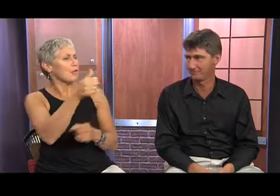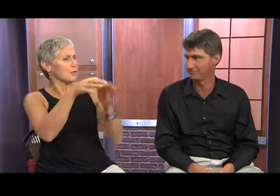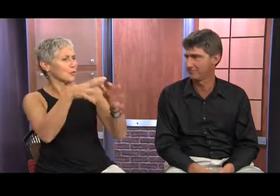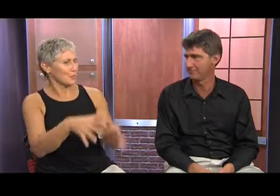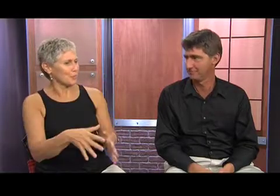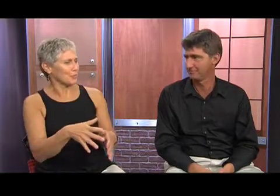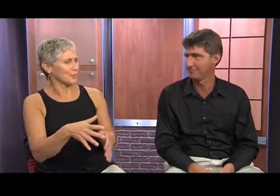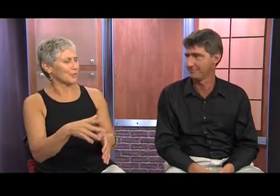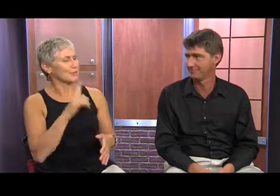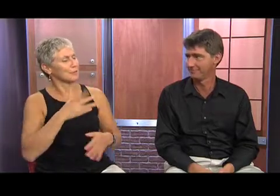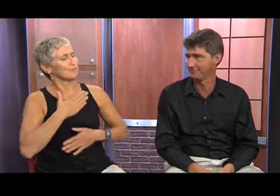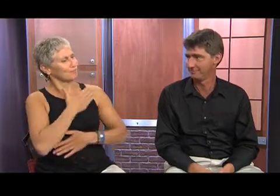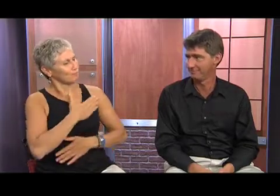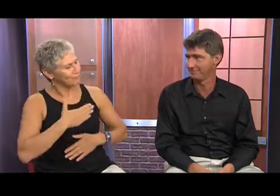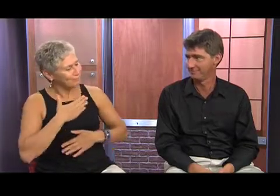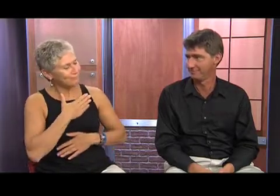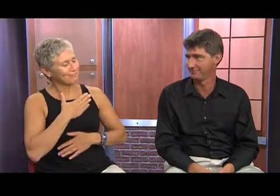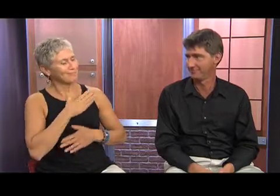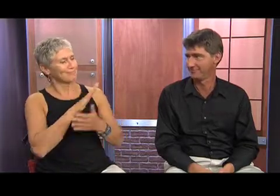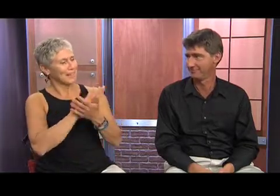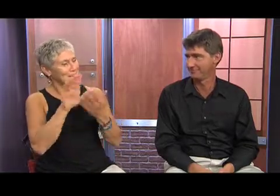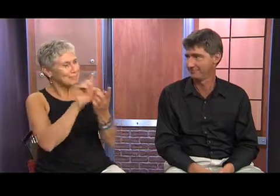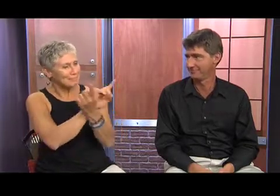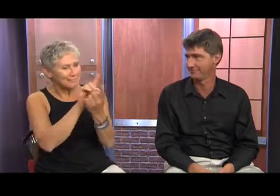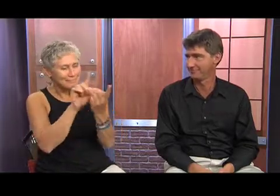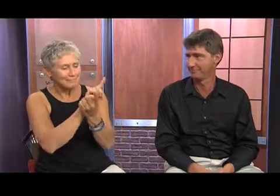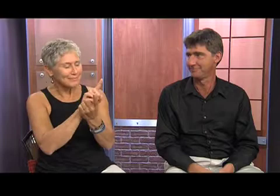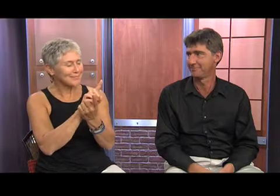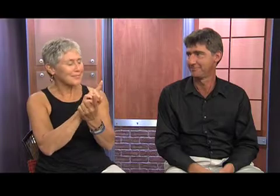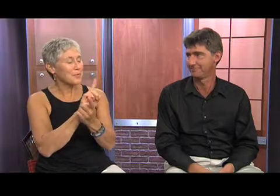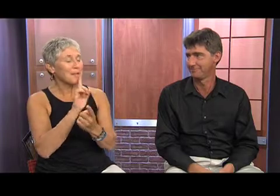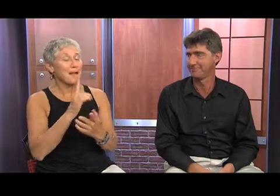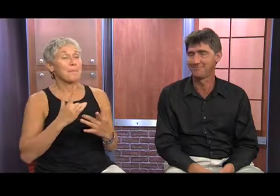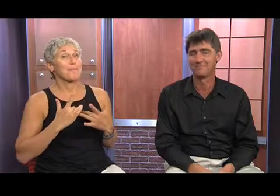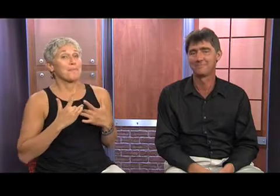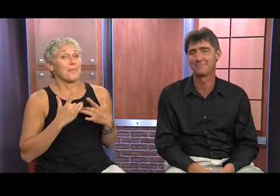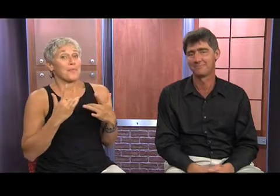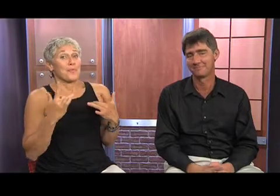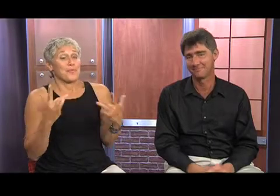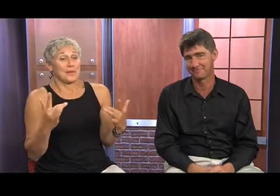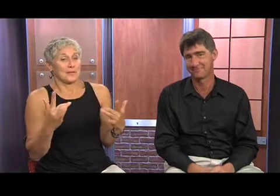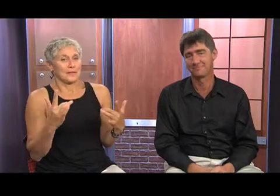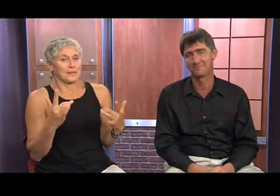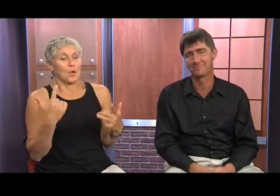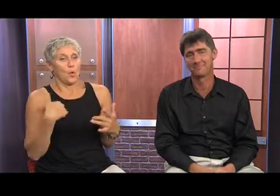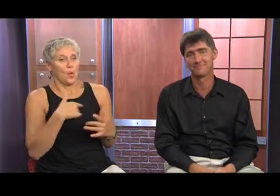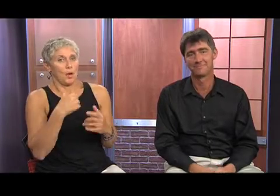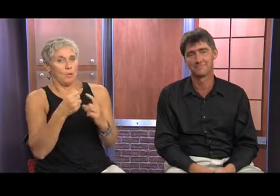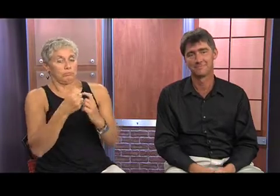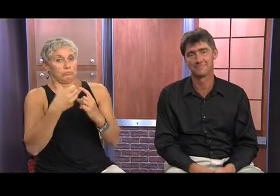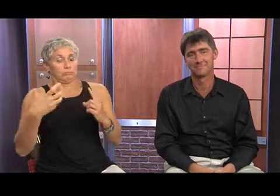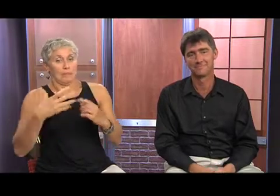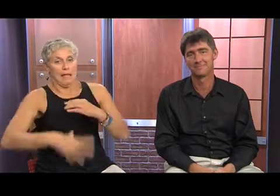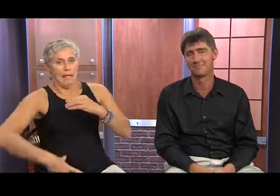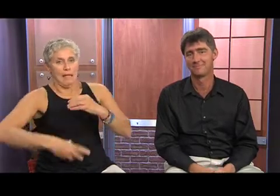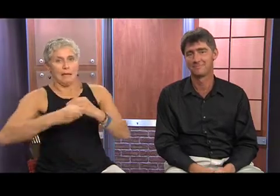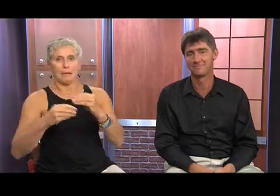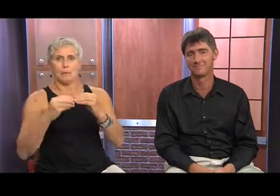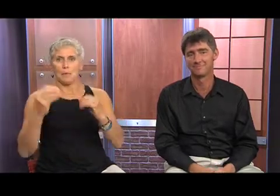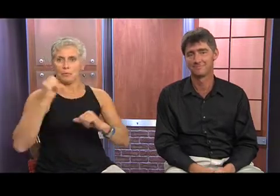this month. And boy, I'm thrilled that we are really expanding our services for the deaf community